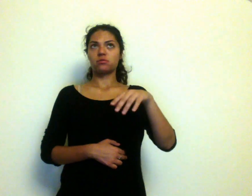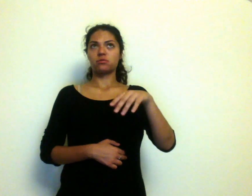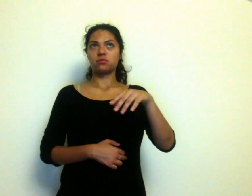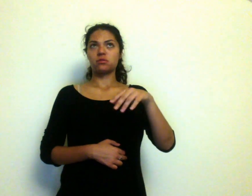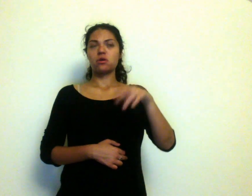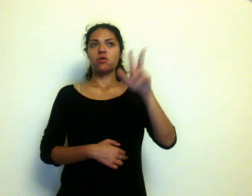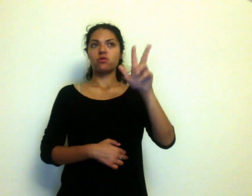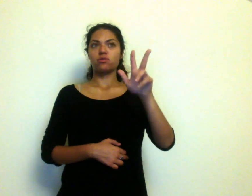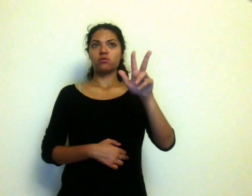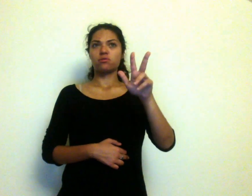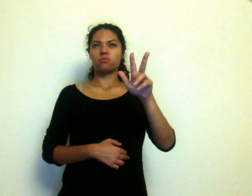921-939, Norcross, Georgia,